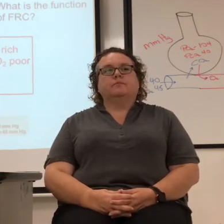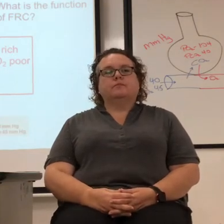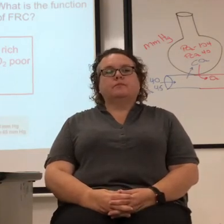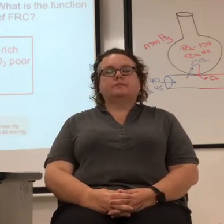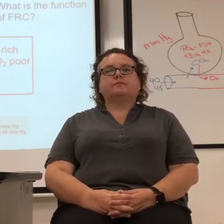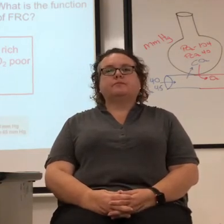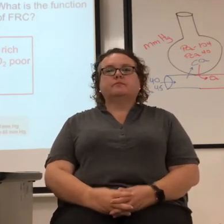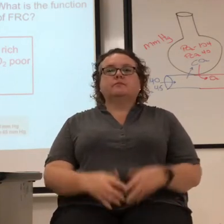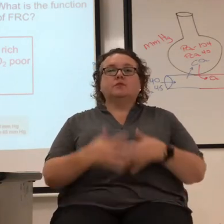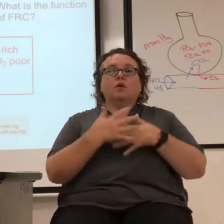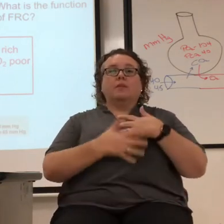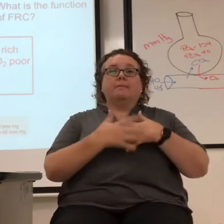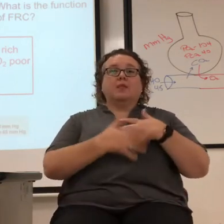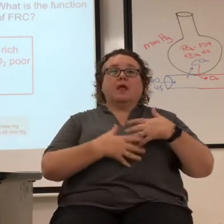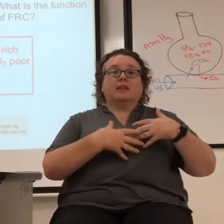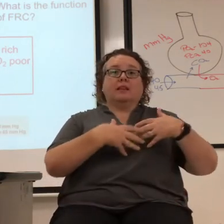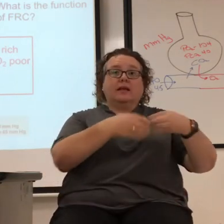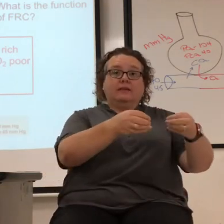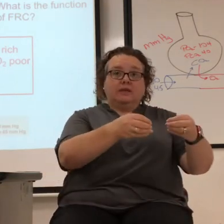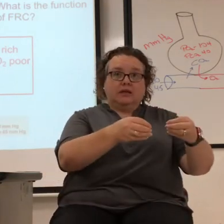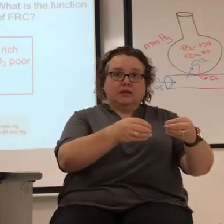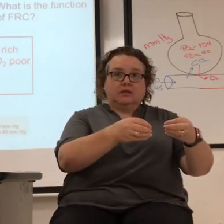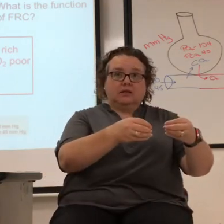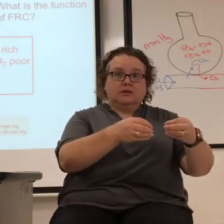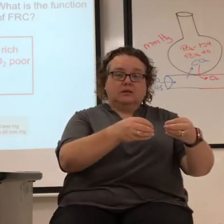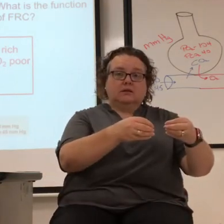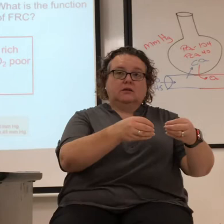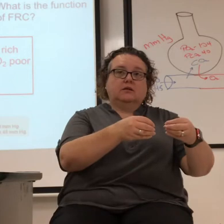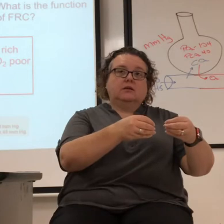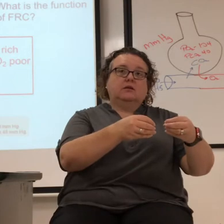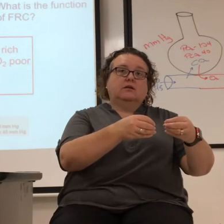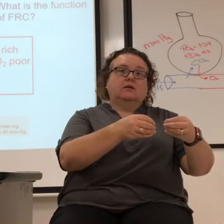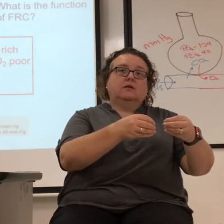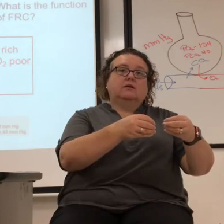So blood leaving is,